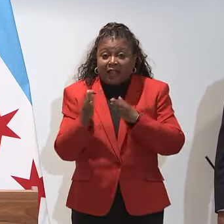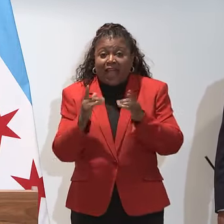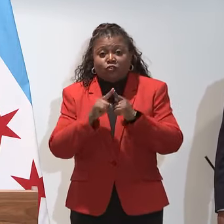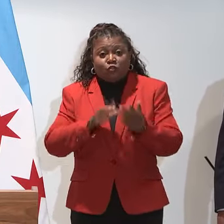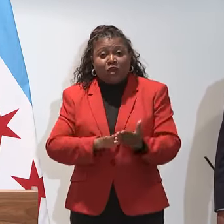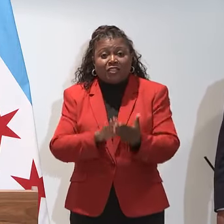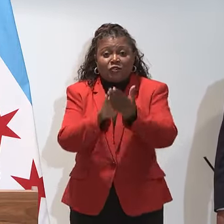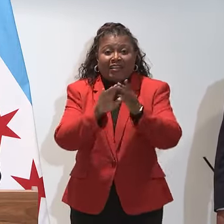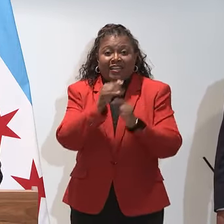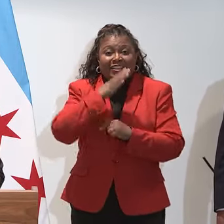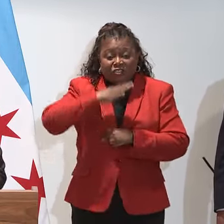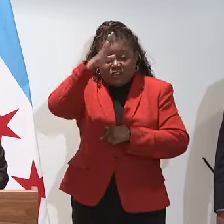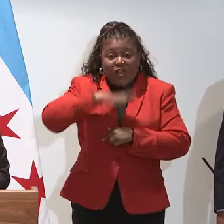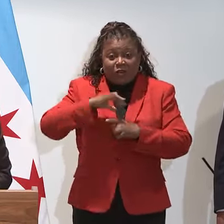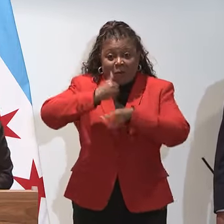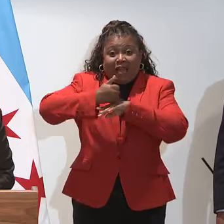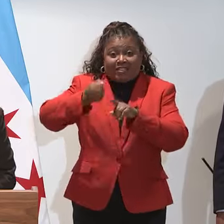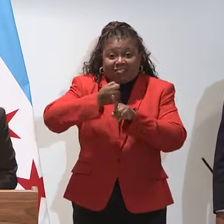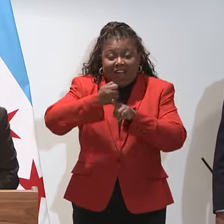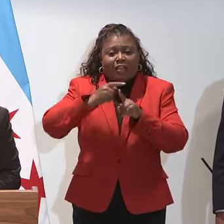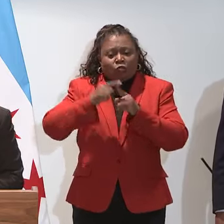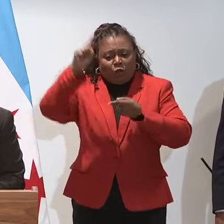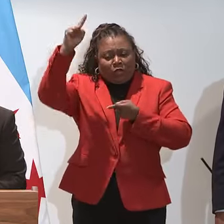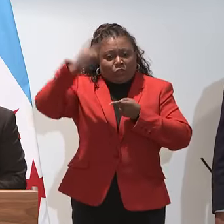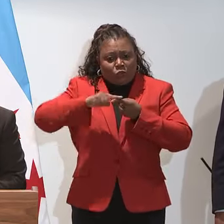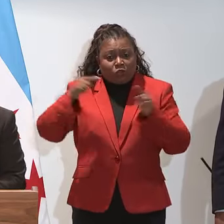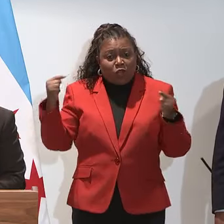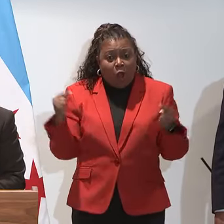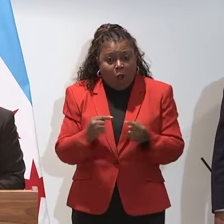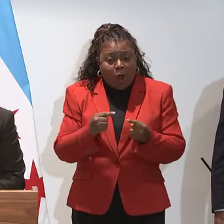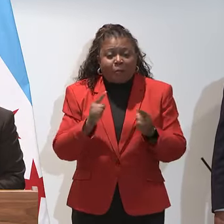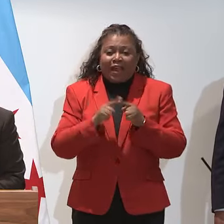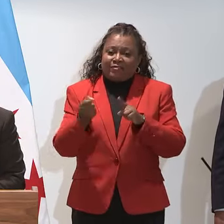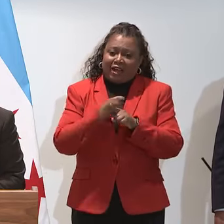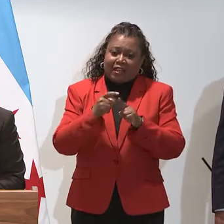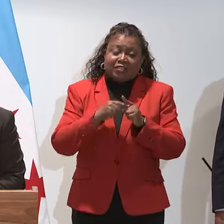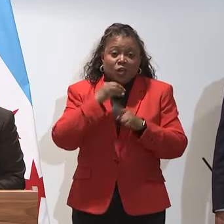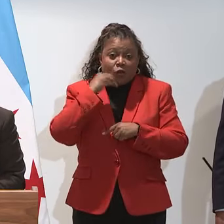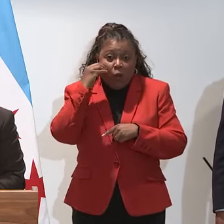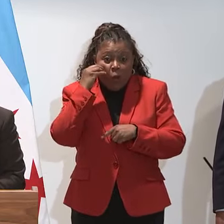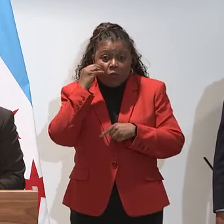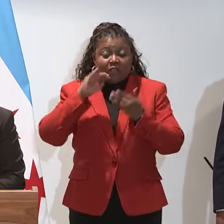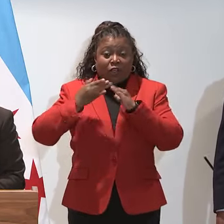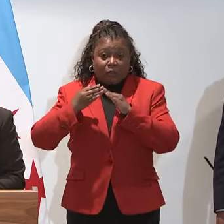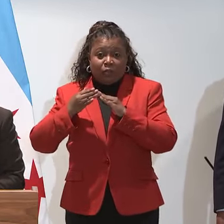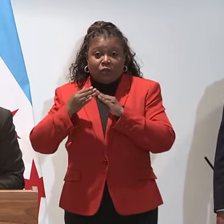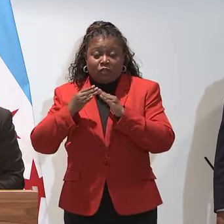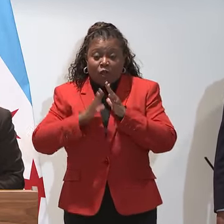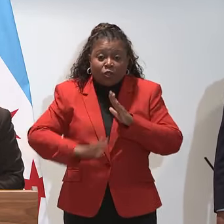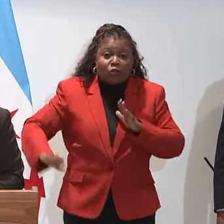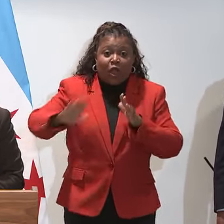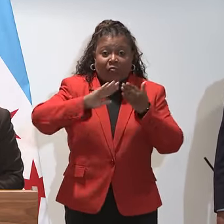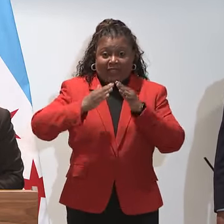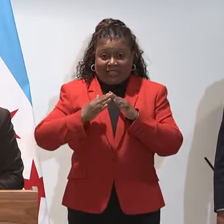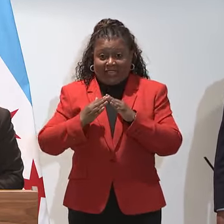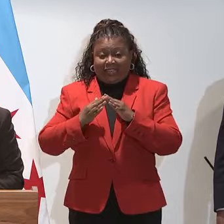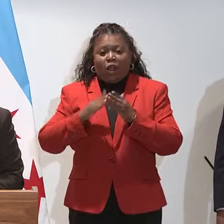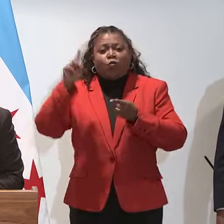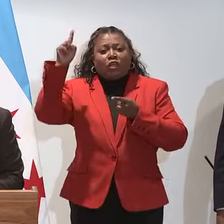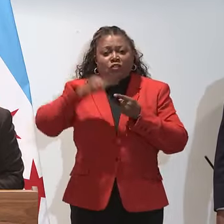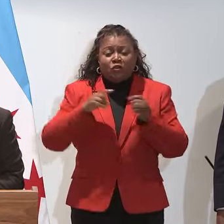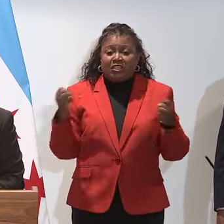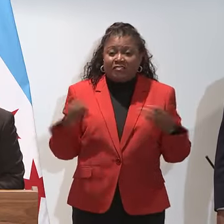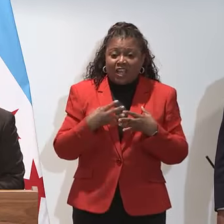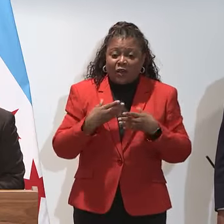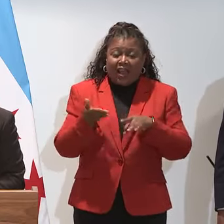to address gender-based violence, which will reduce harm and violence in homes and communities throughout our city, reduce